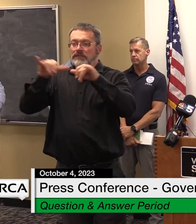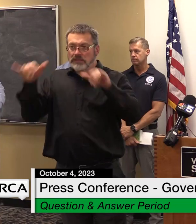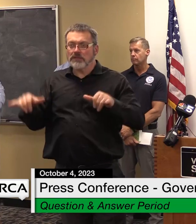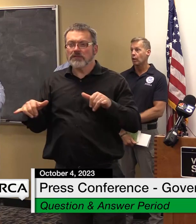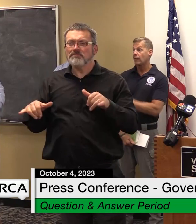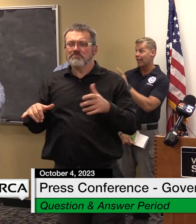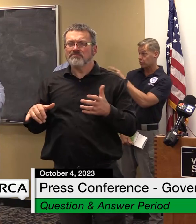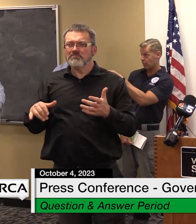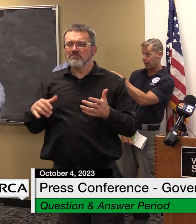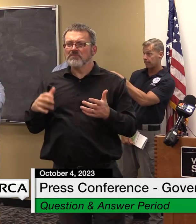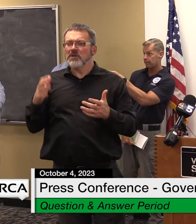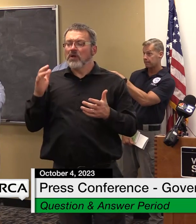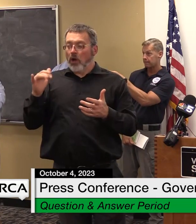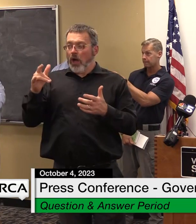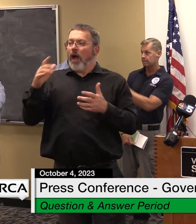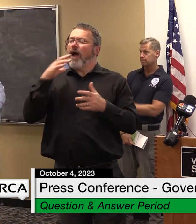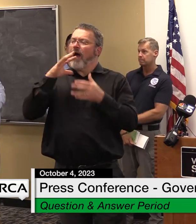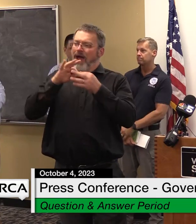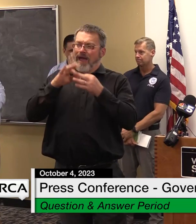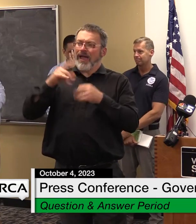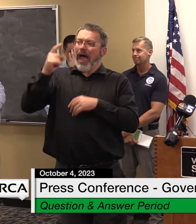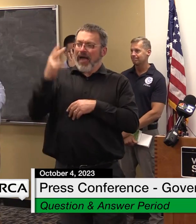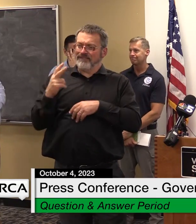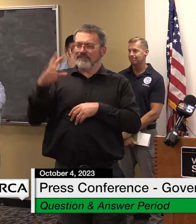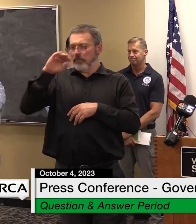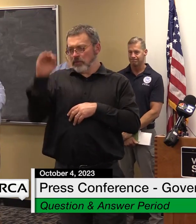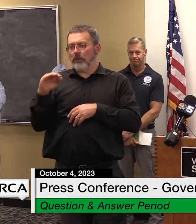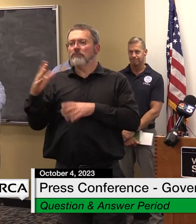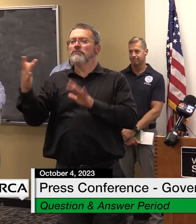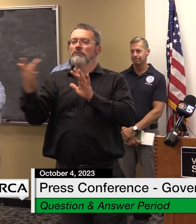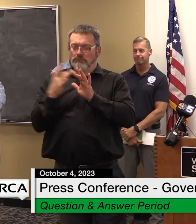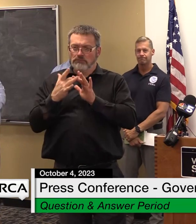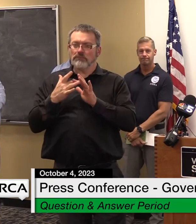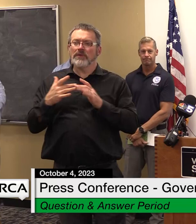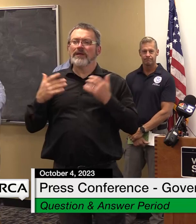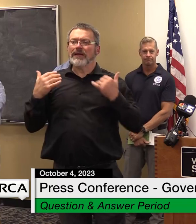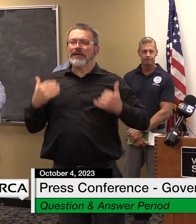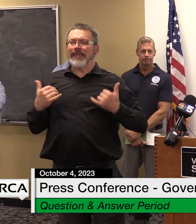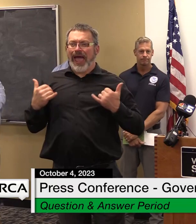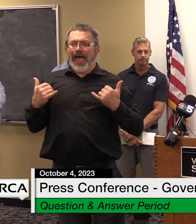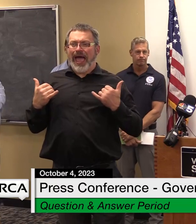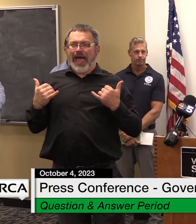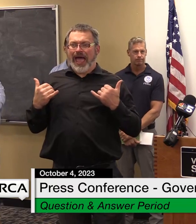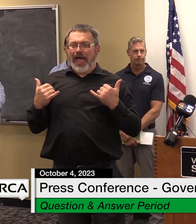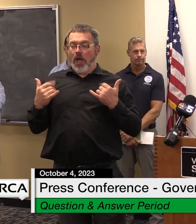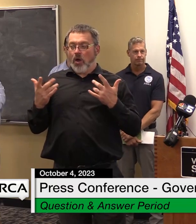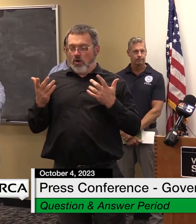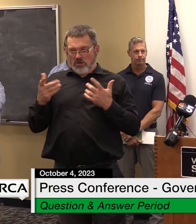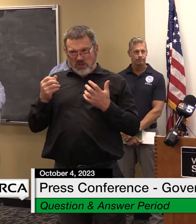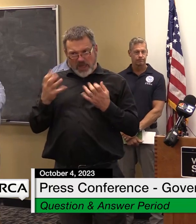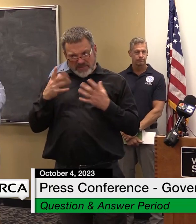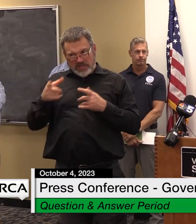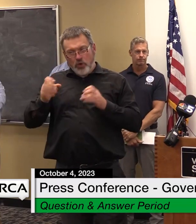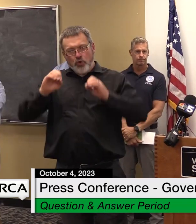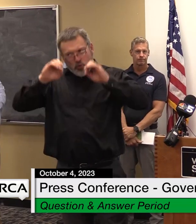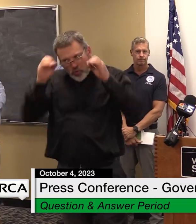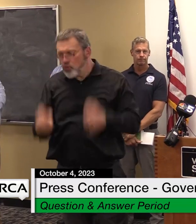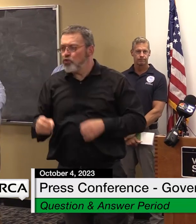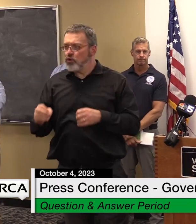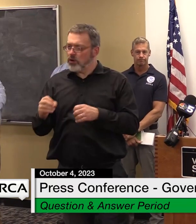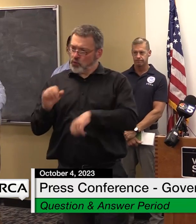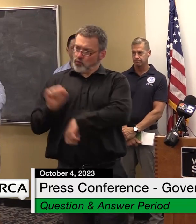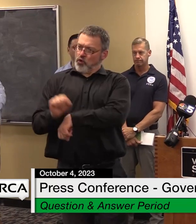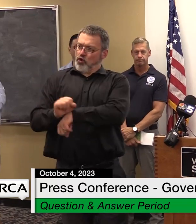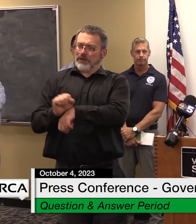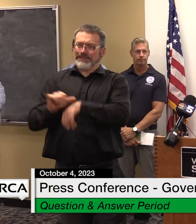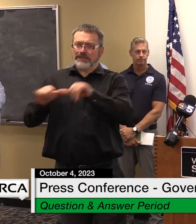about half. So I guess, how many people do we know right now don't have a functioning heating system? Yeah, right now